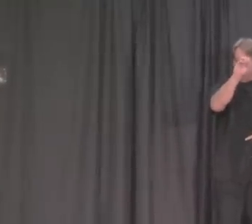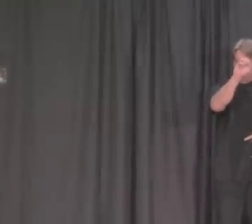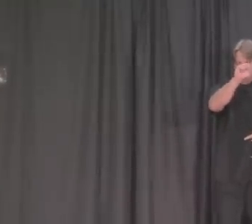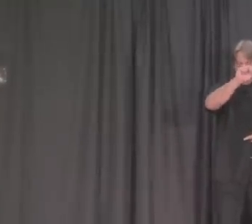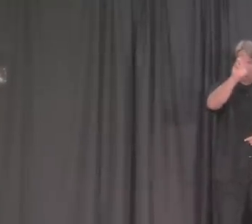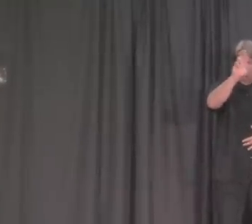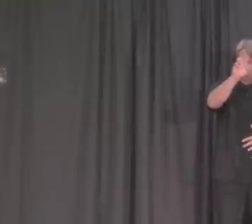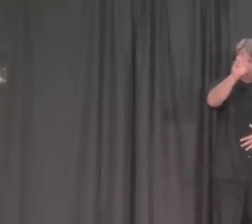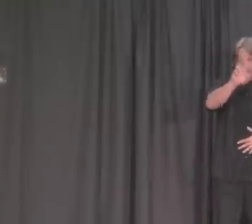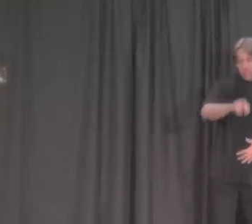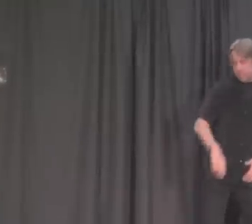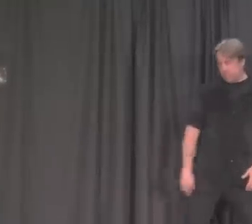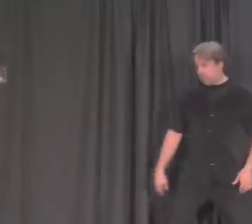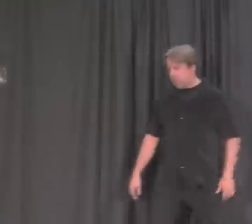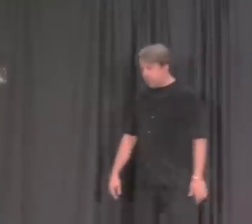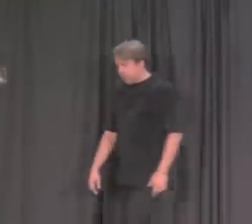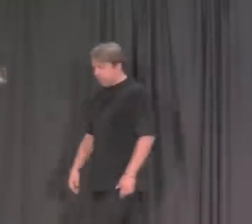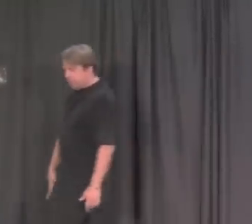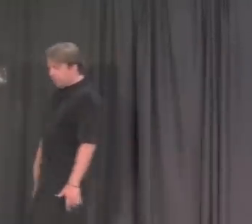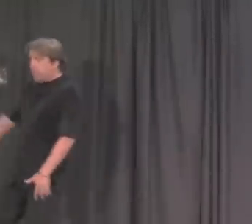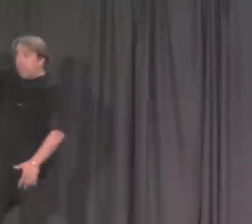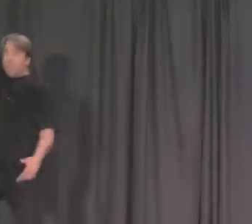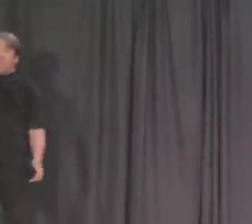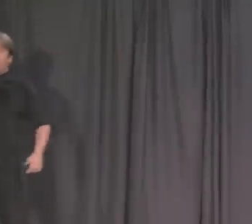And then the lion roared.